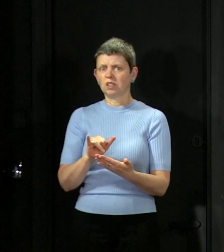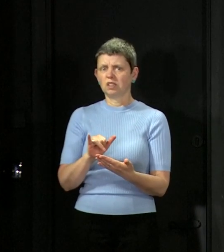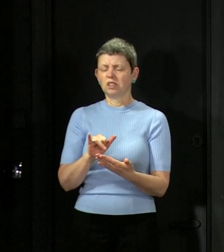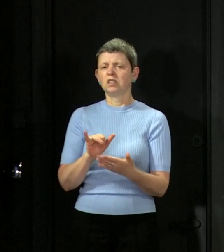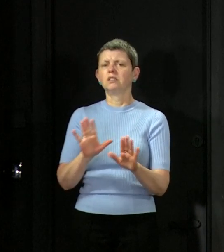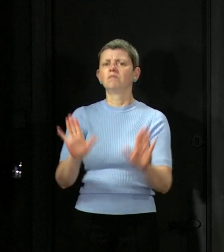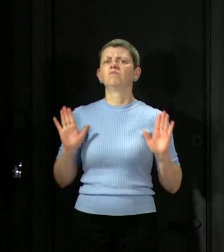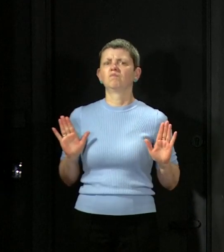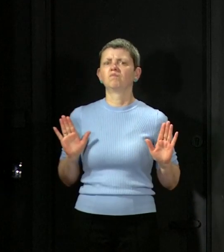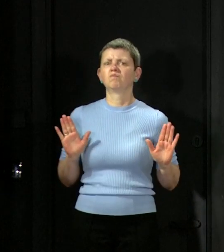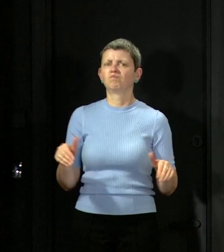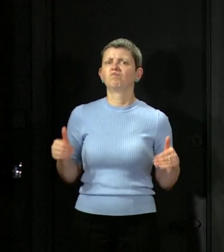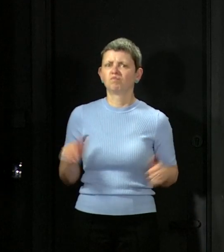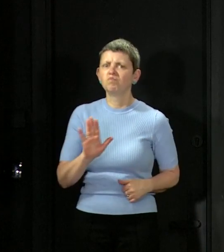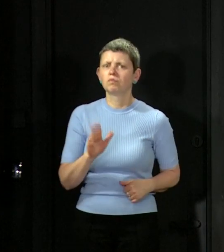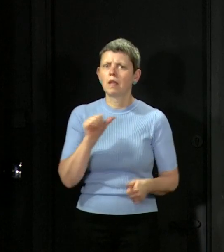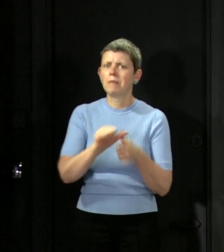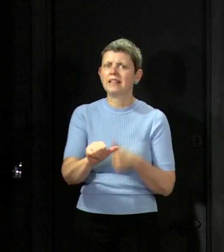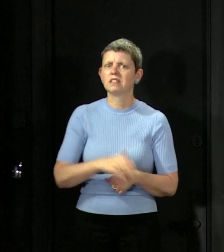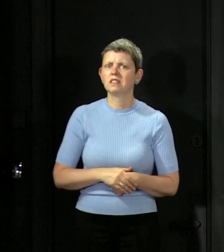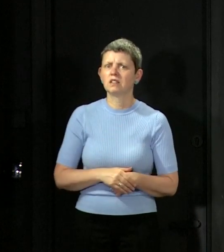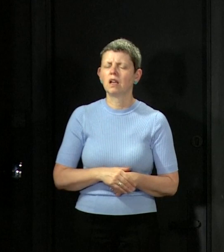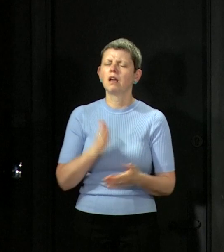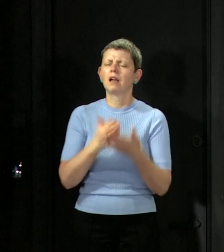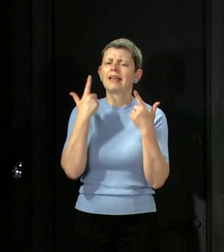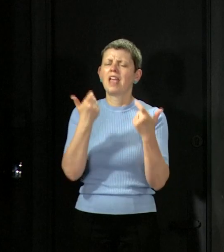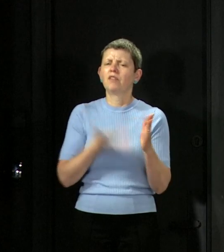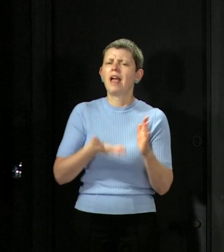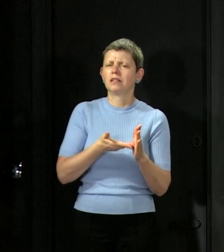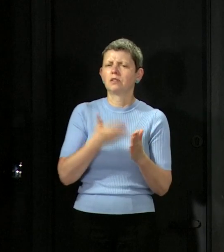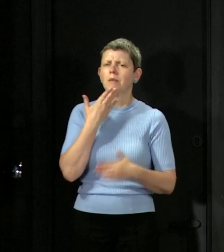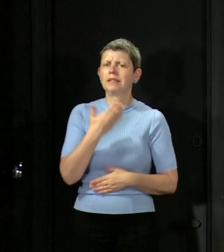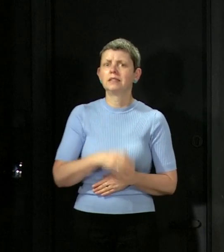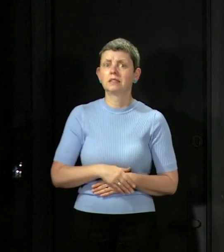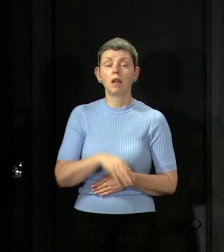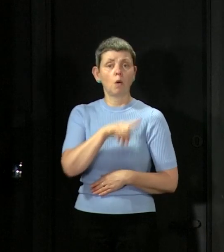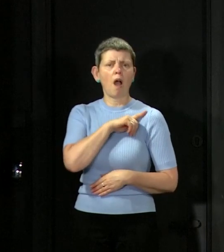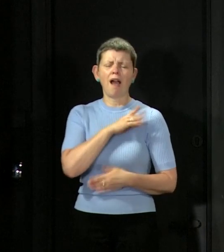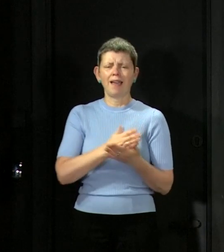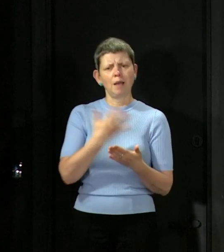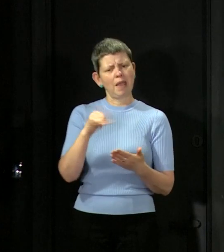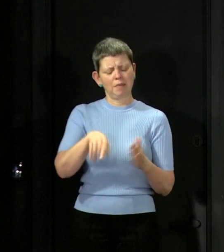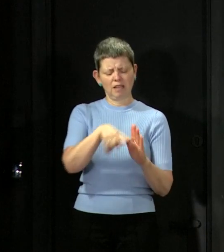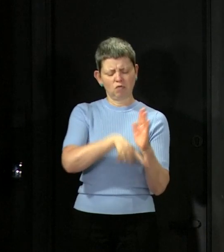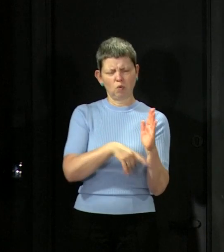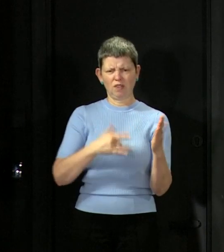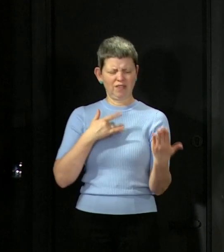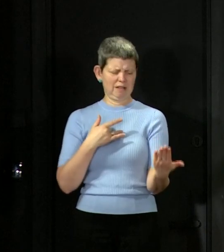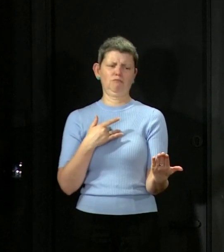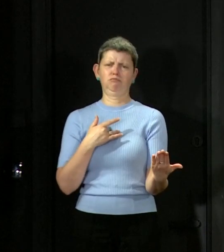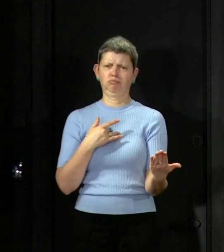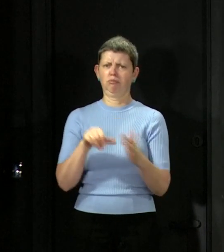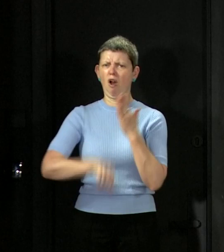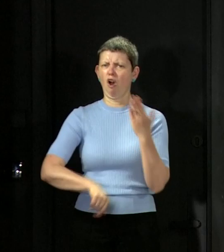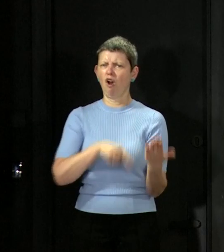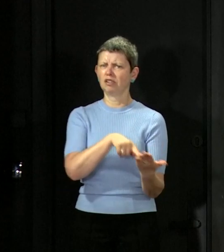now on the side of caution. Because however harsh these rules might feel right now, and I know that they do, abiding by them